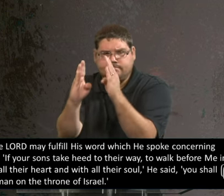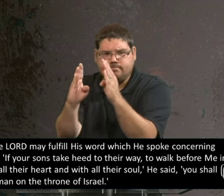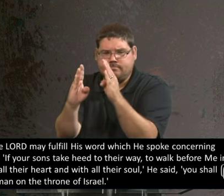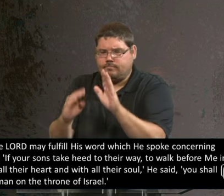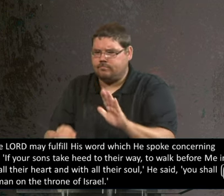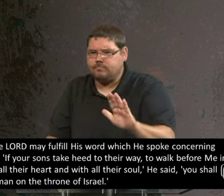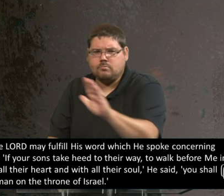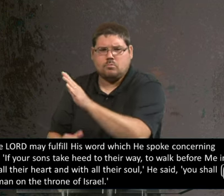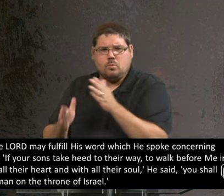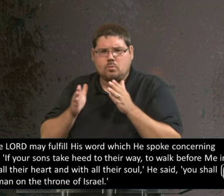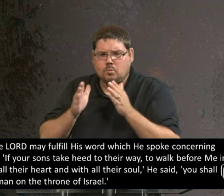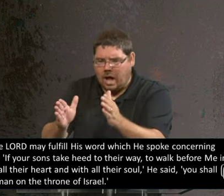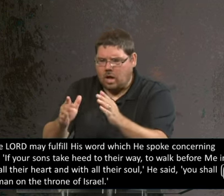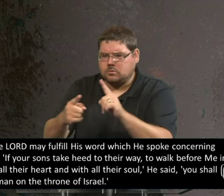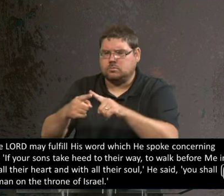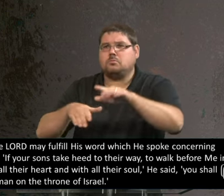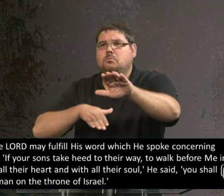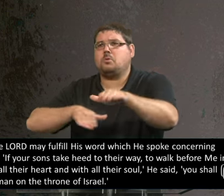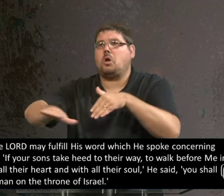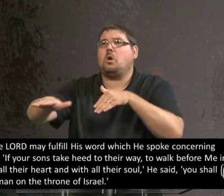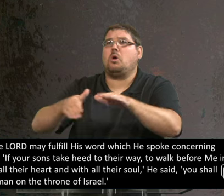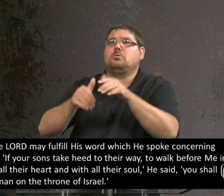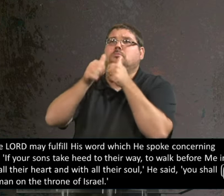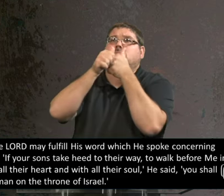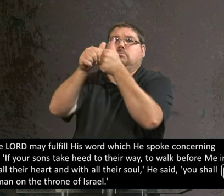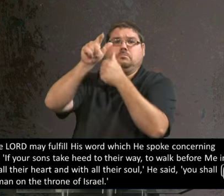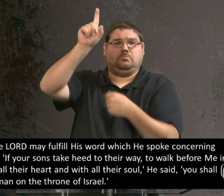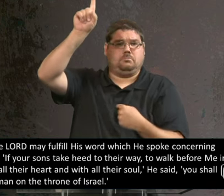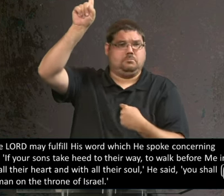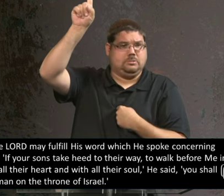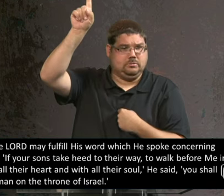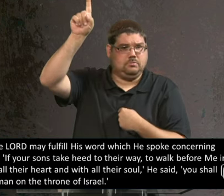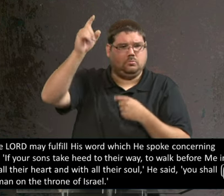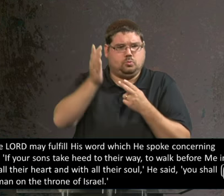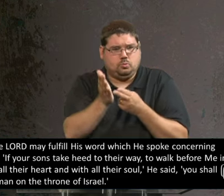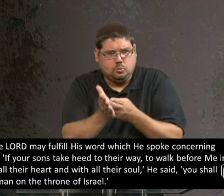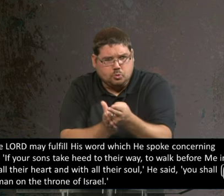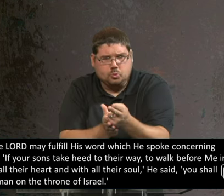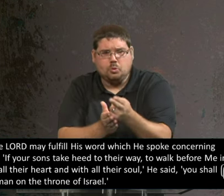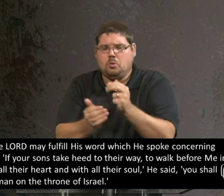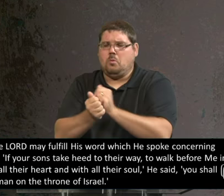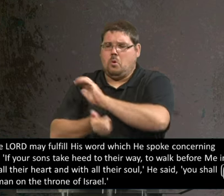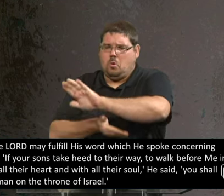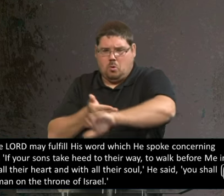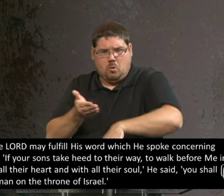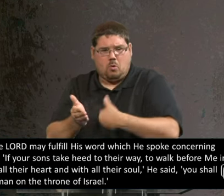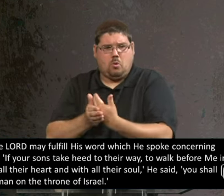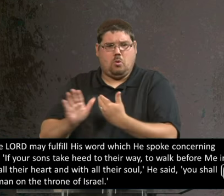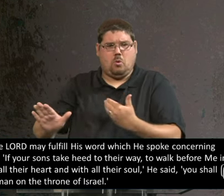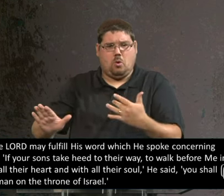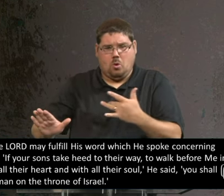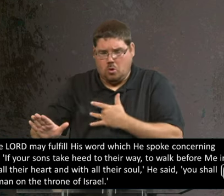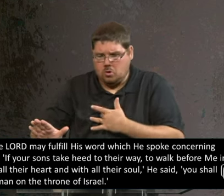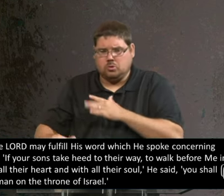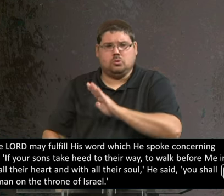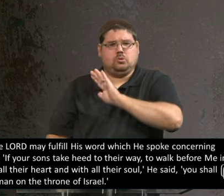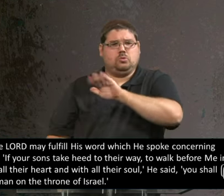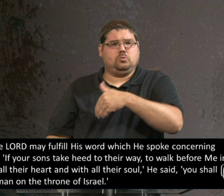saying, if your sons take heed to their way, to walk before me in truth with all their heart and with all